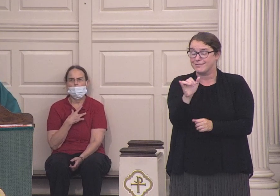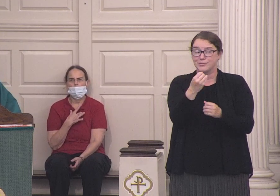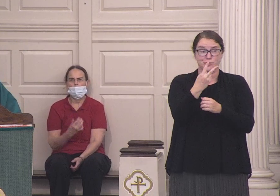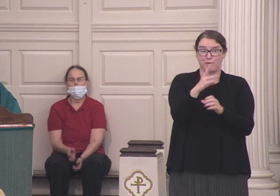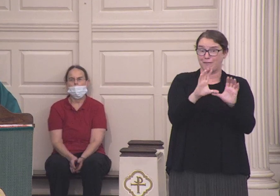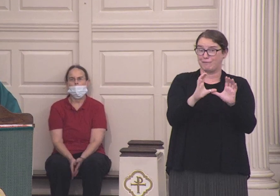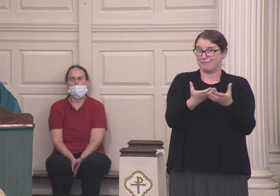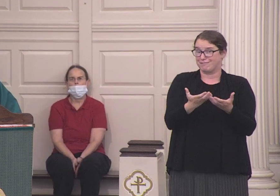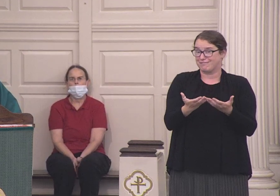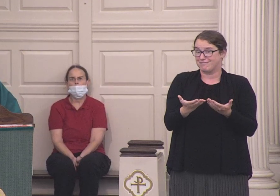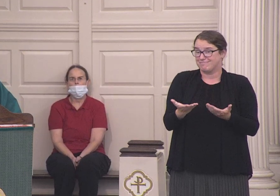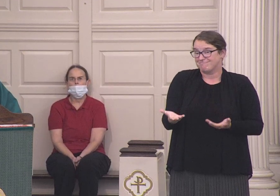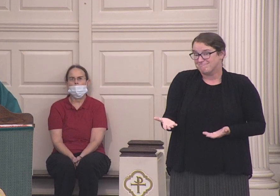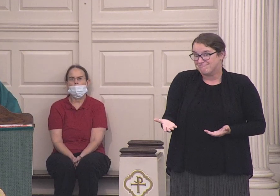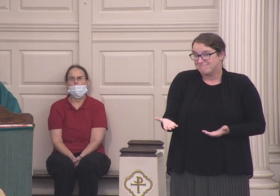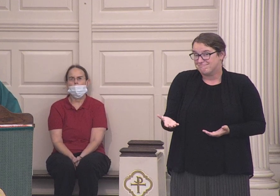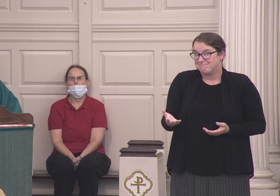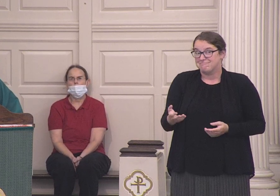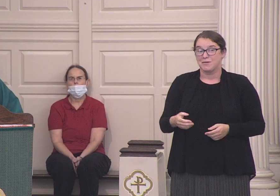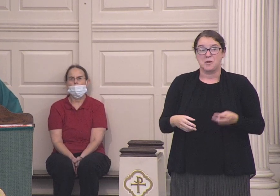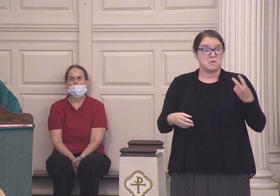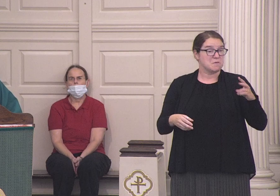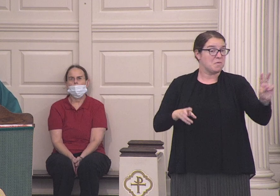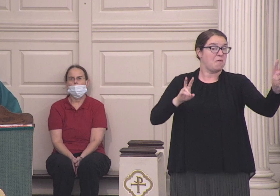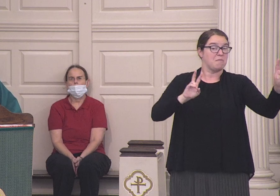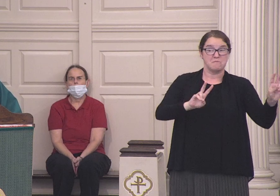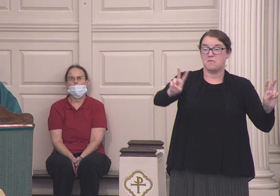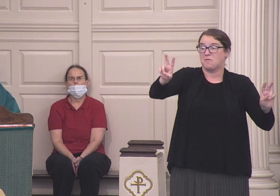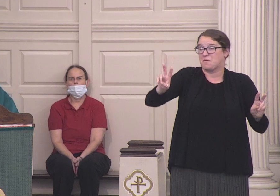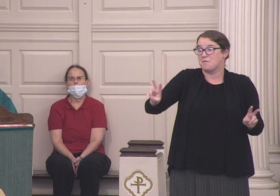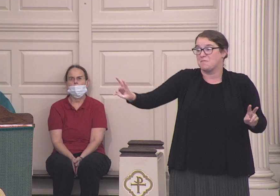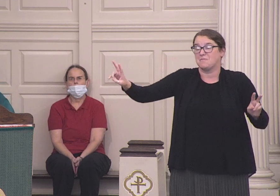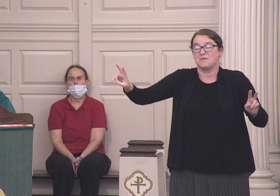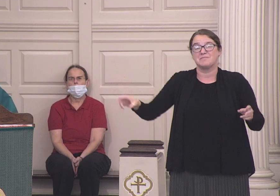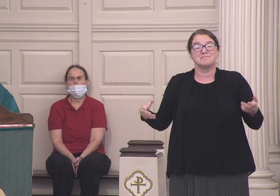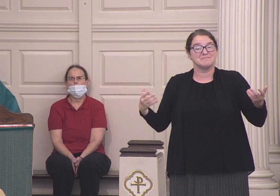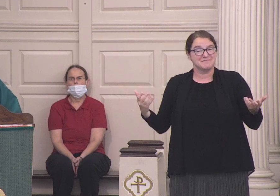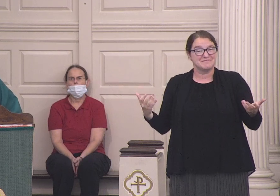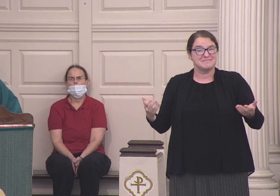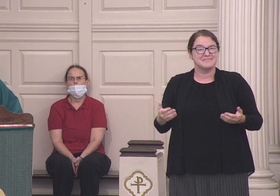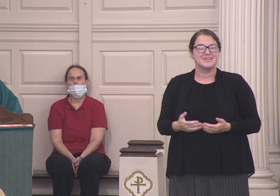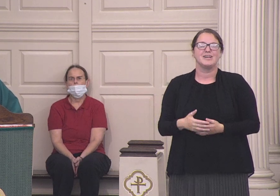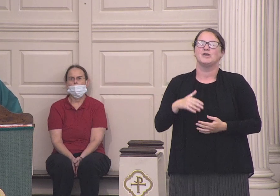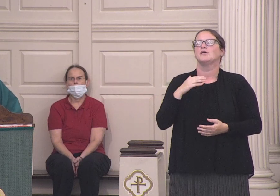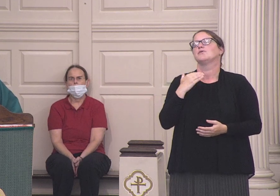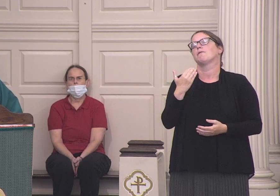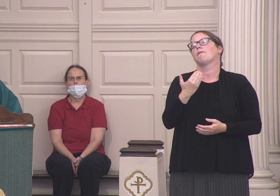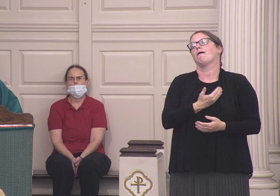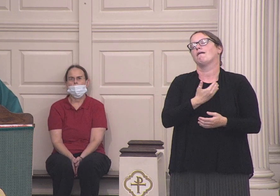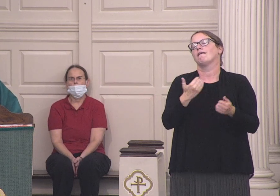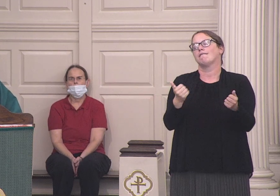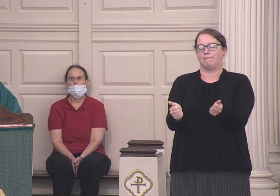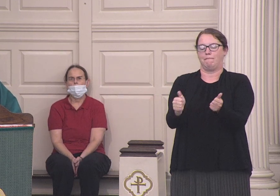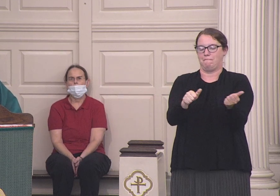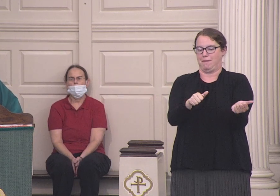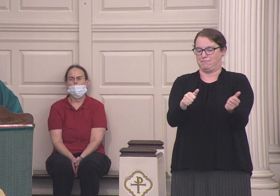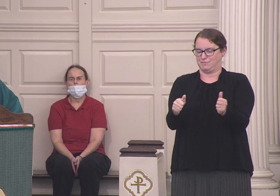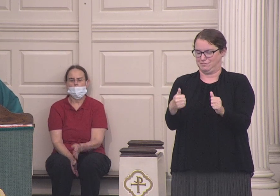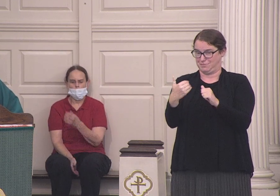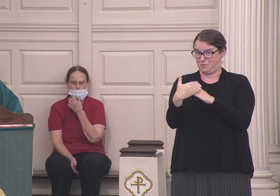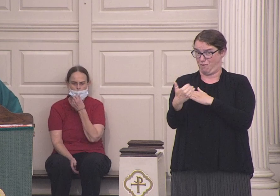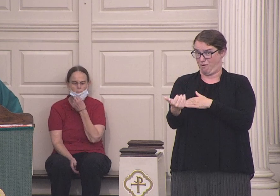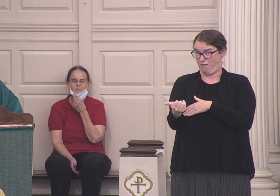change. We should not give up on this baptismal call. People need